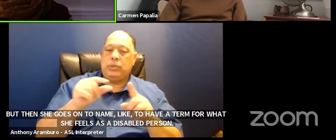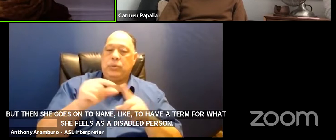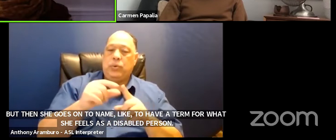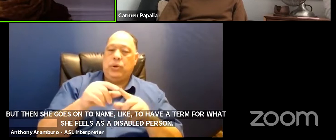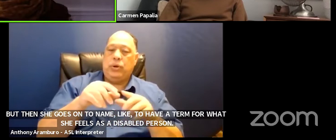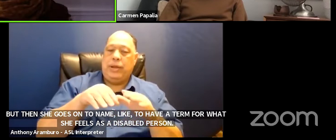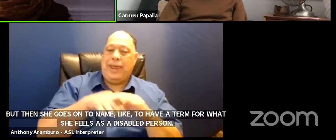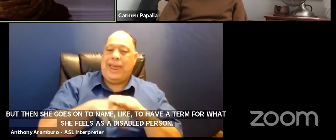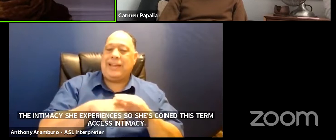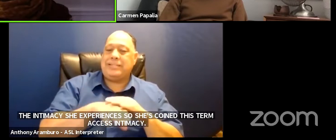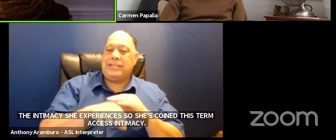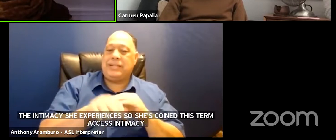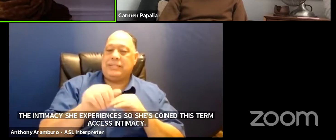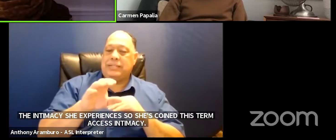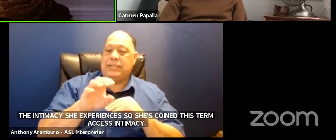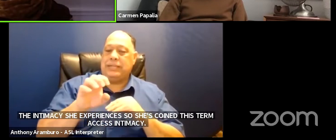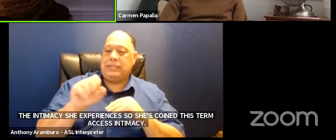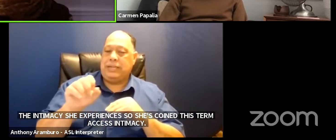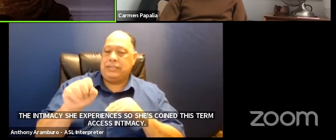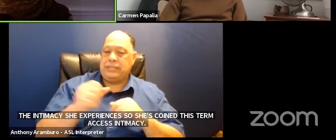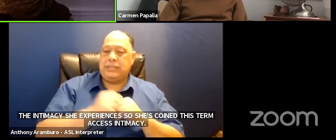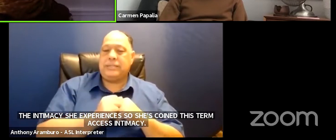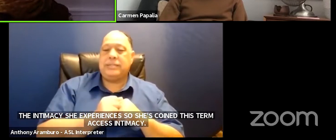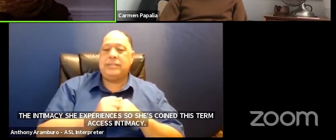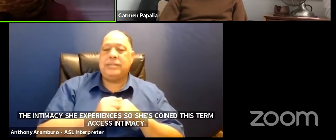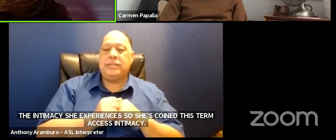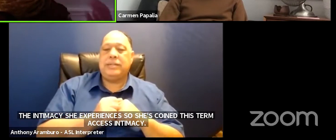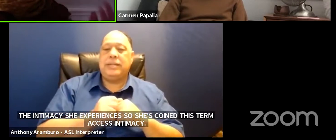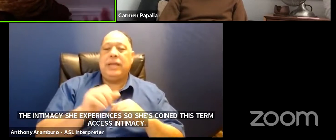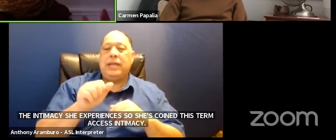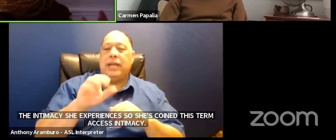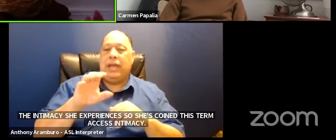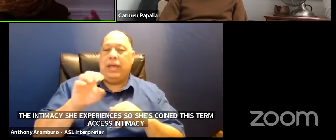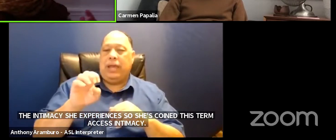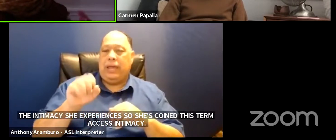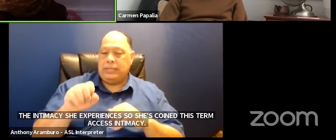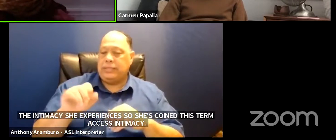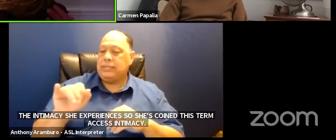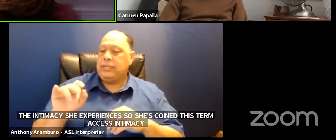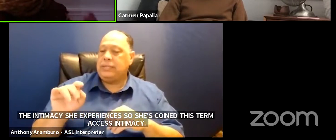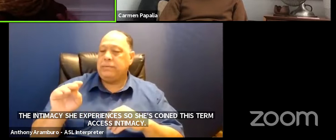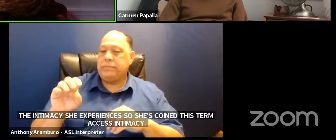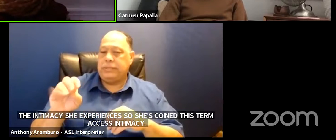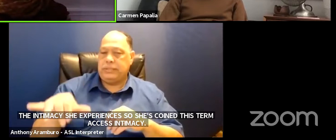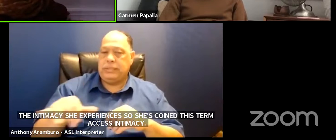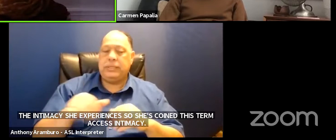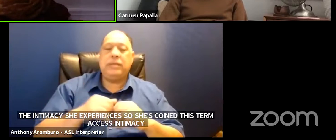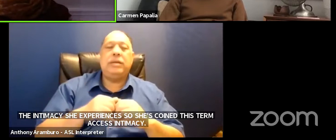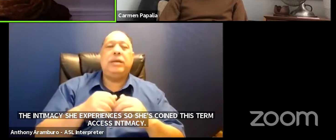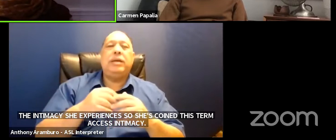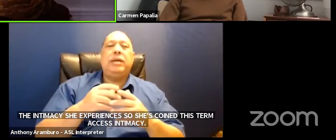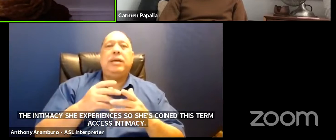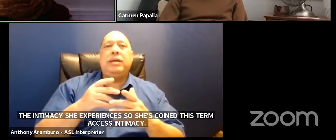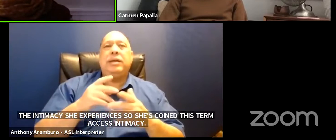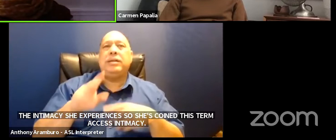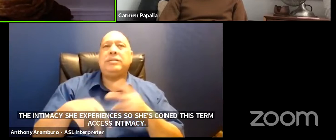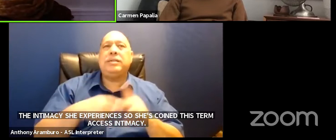intimacy. And so a lot of the essay is kind of her reflections on the different ways